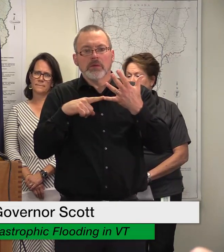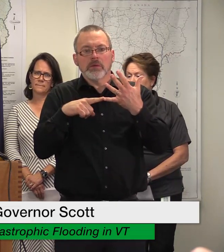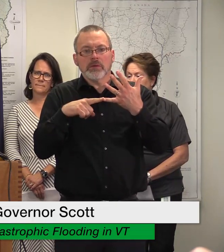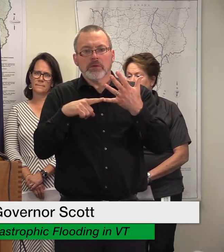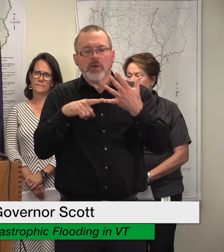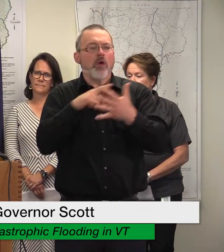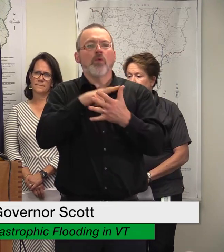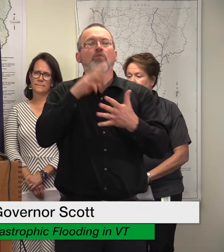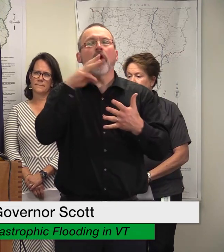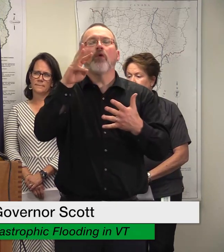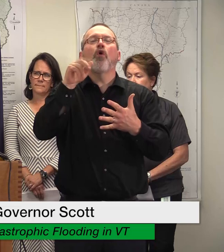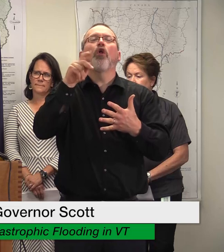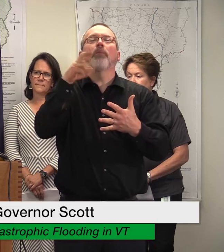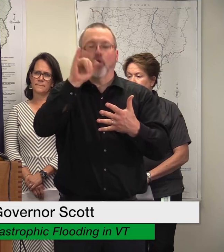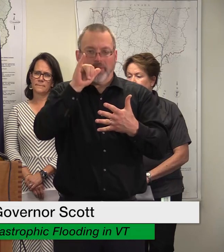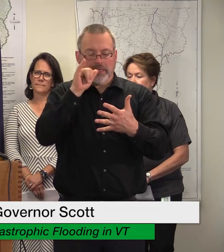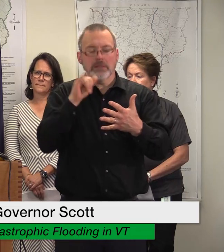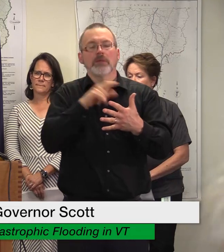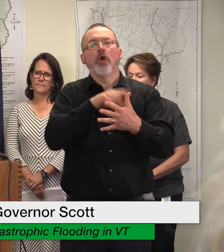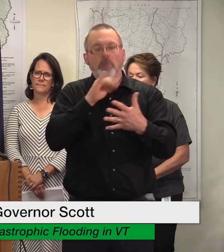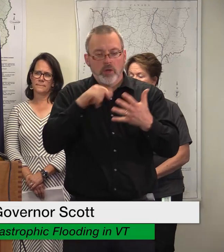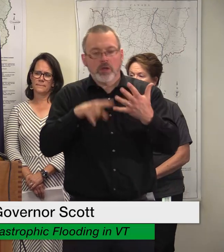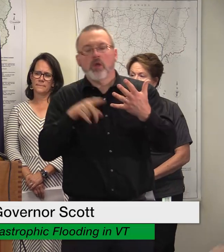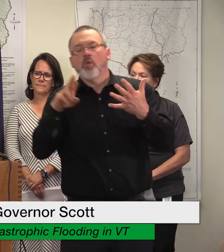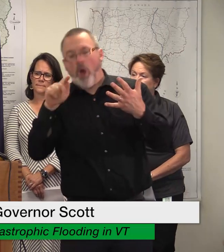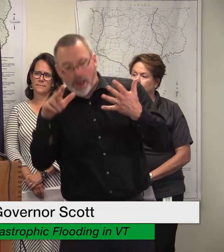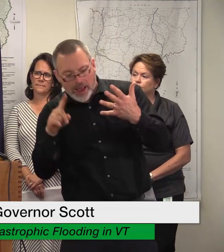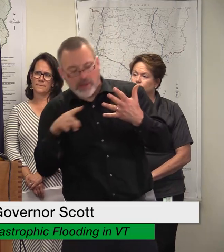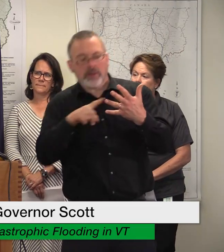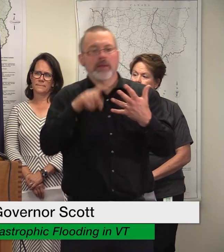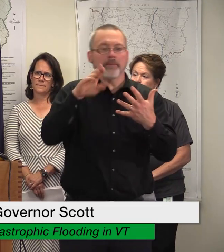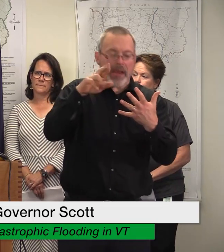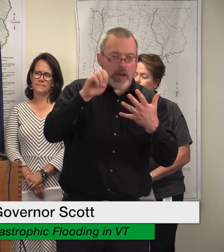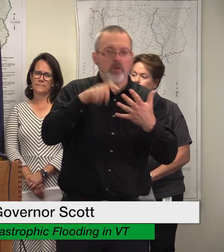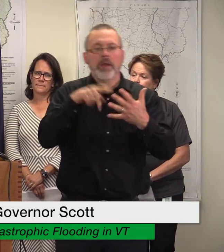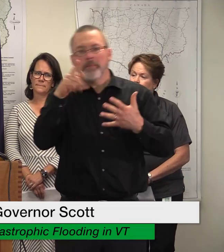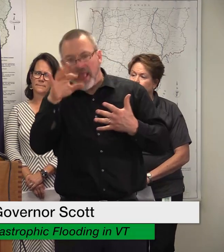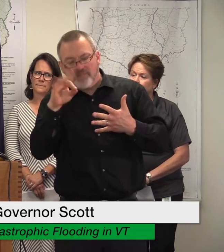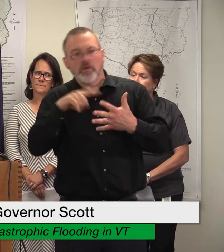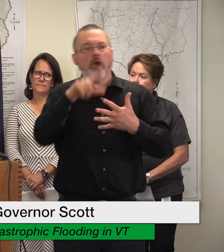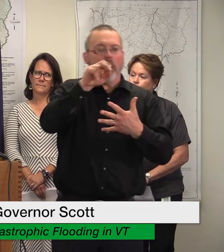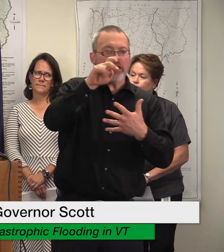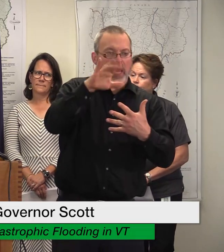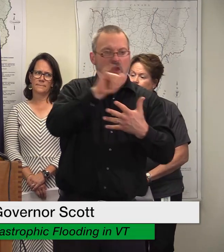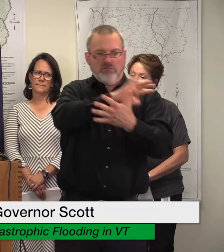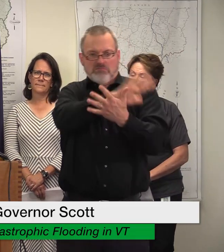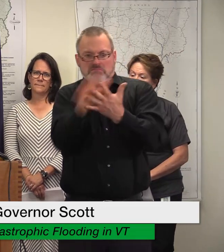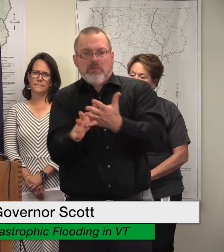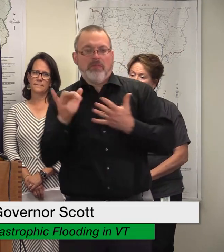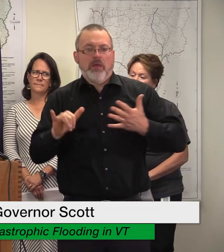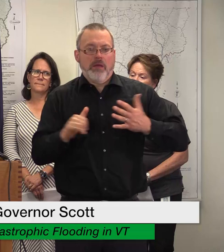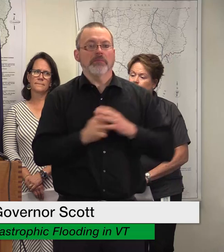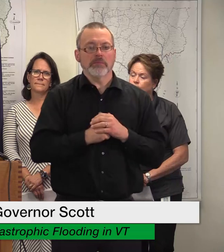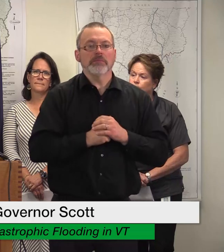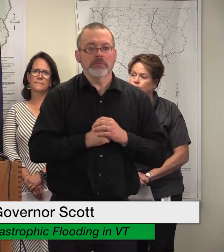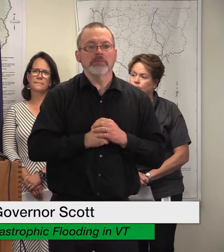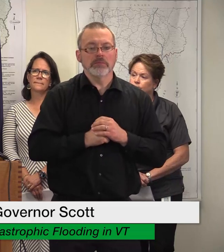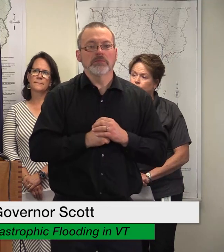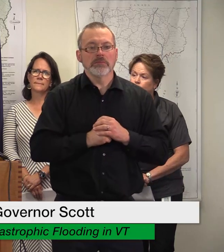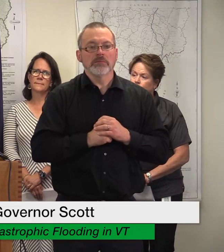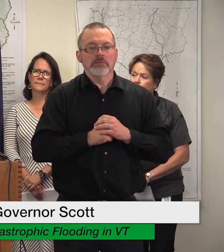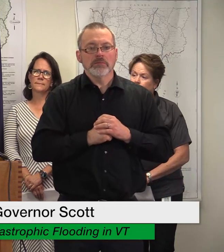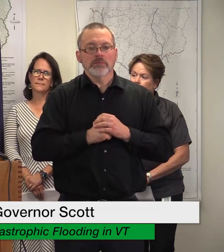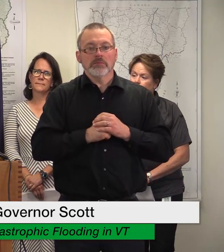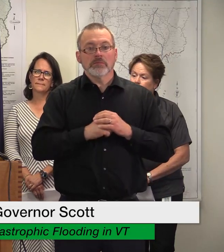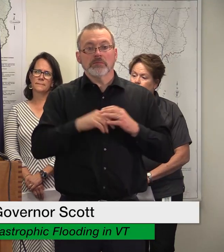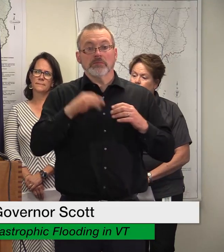in Rutland. And 2 more centers will open this week: one at the Barton Memorial Building on 17 Village